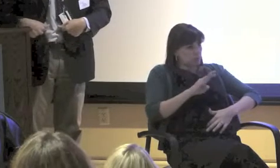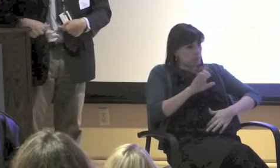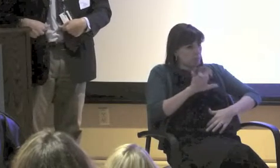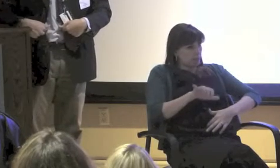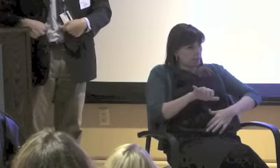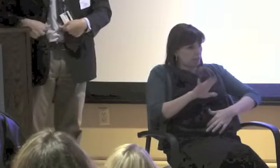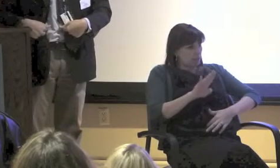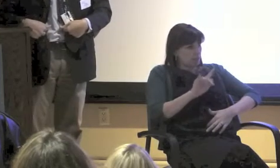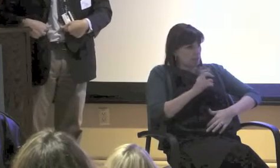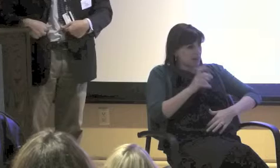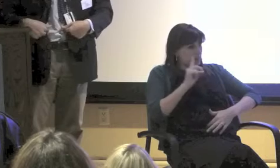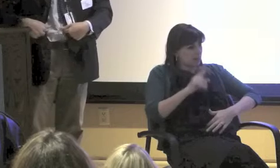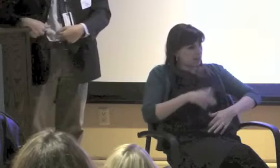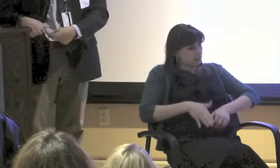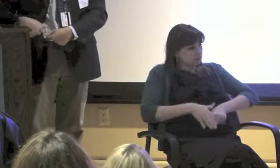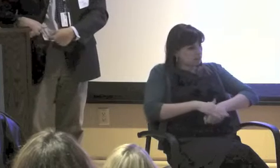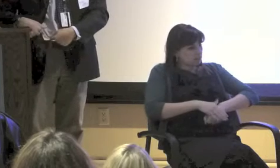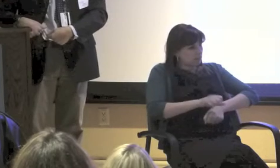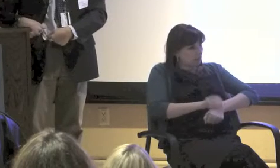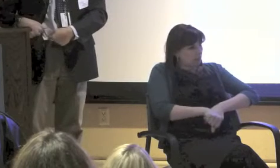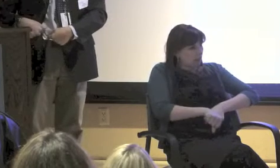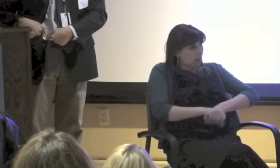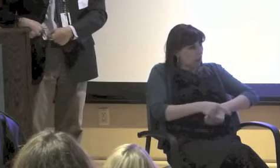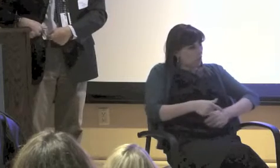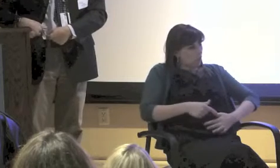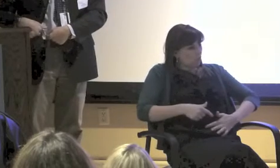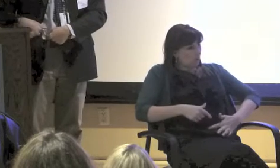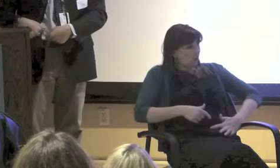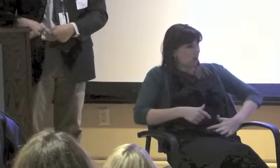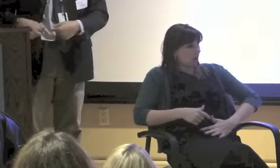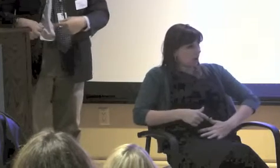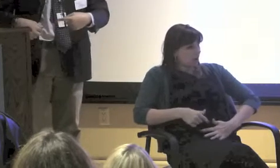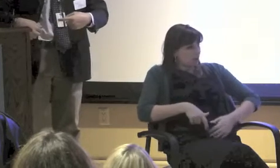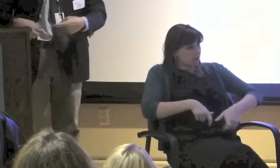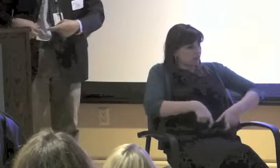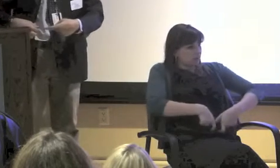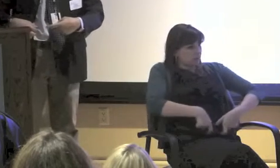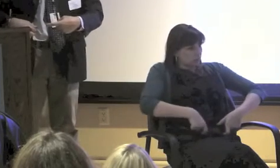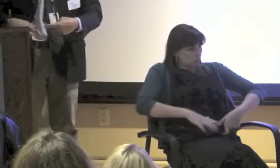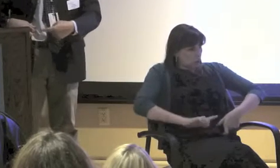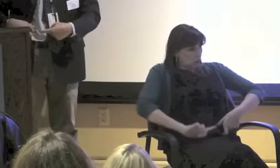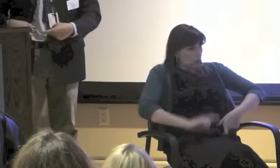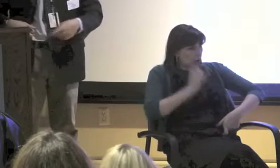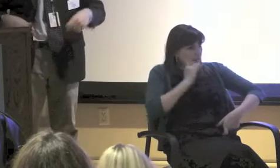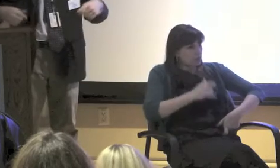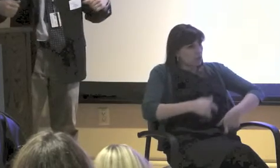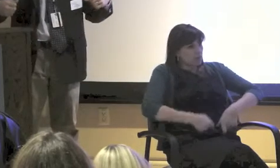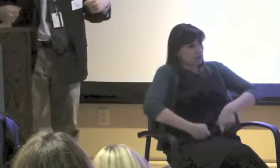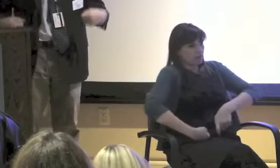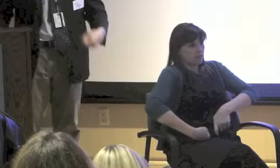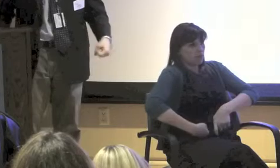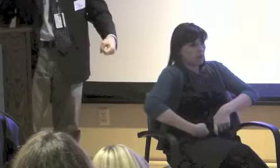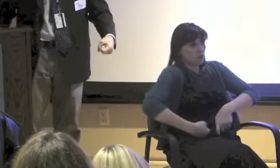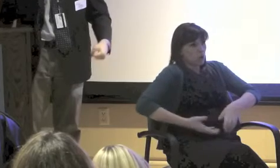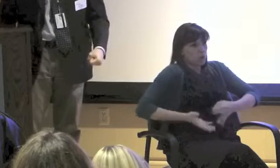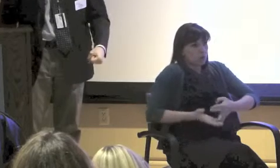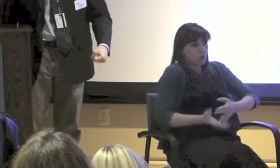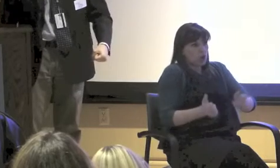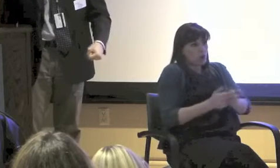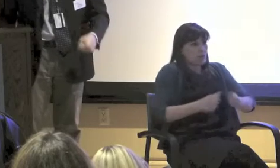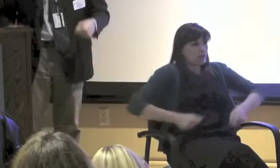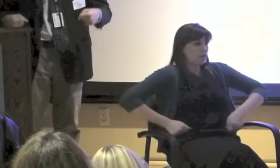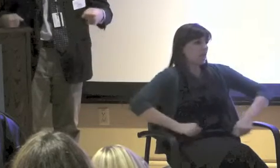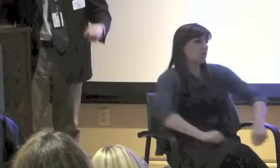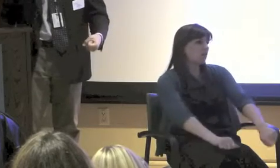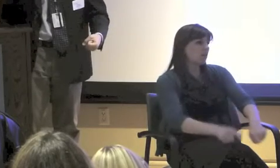it's well concealed in that location, or somewhere down on the lower quadrant, and if they can catheterize through there without having to take their